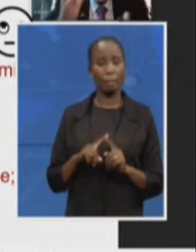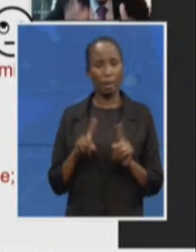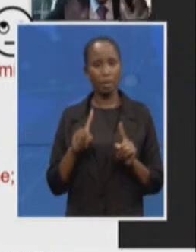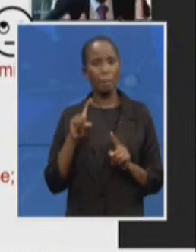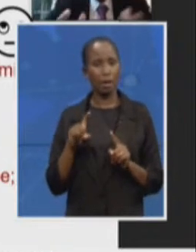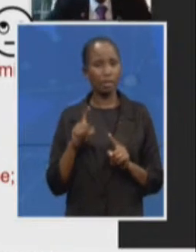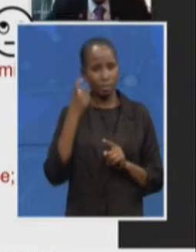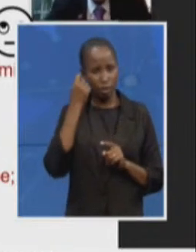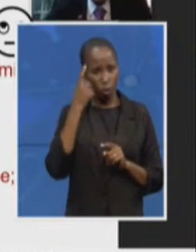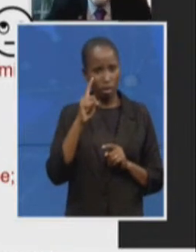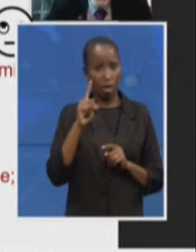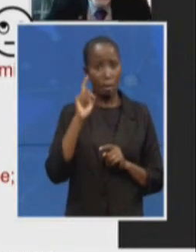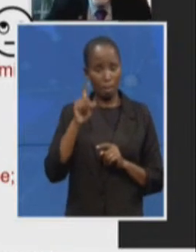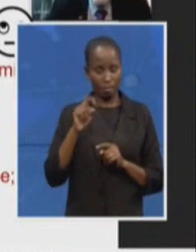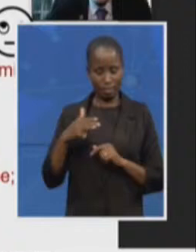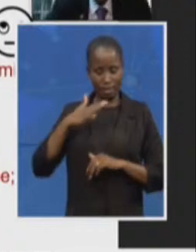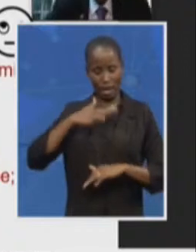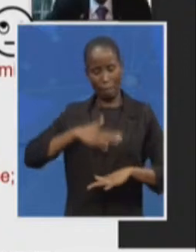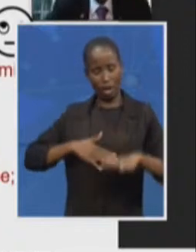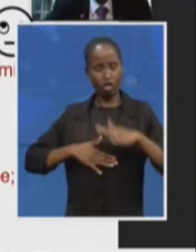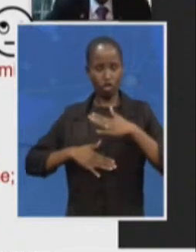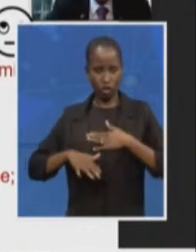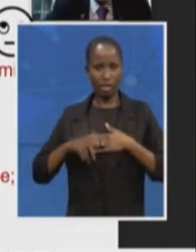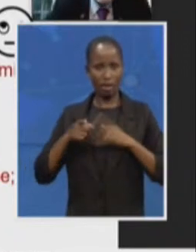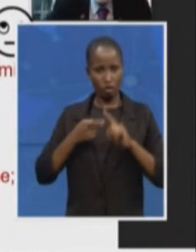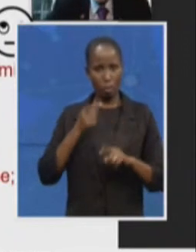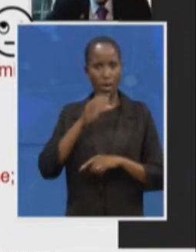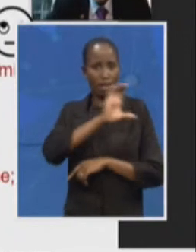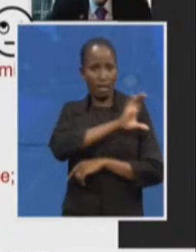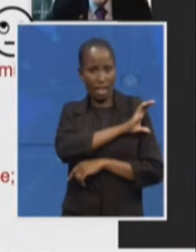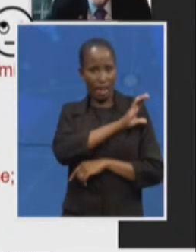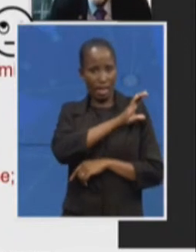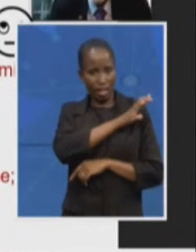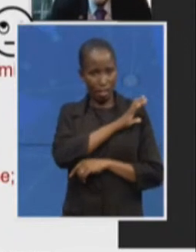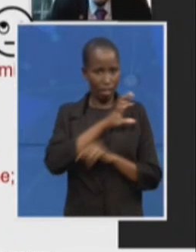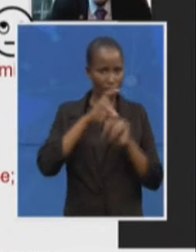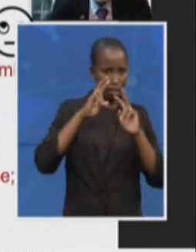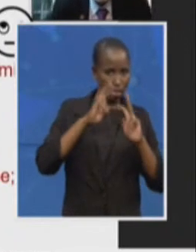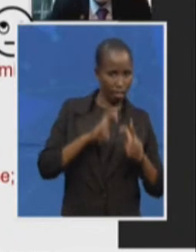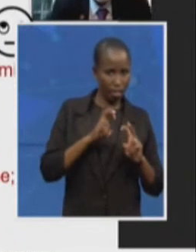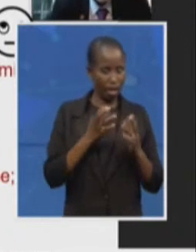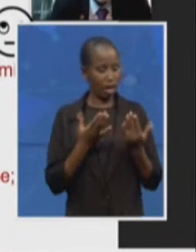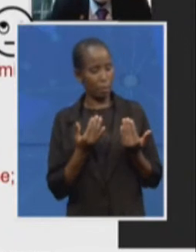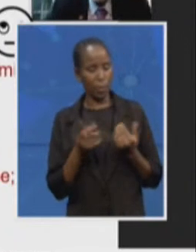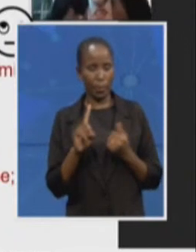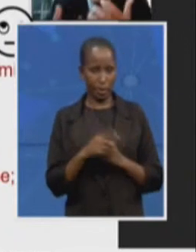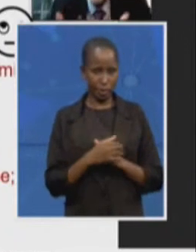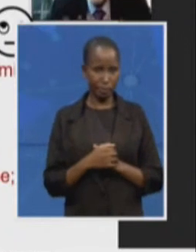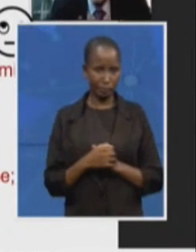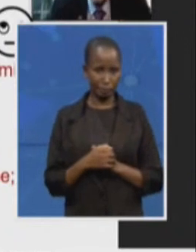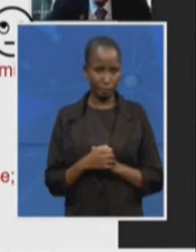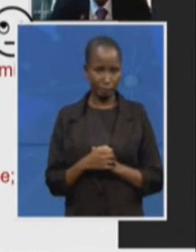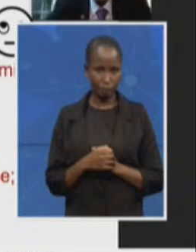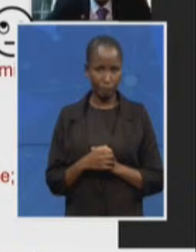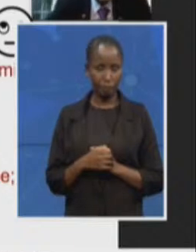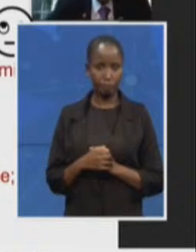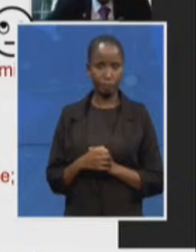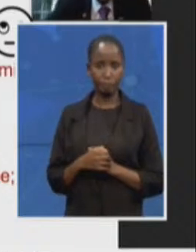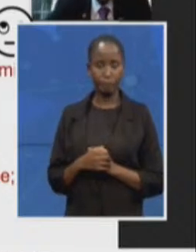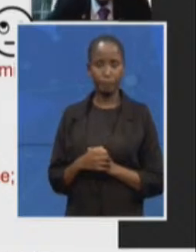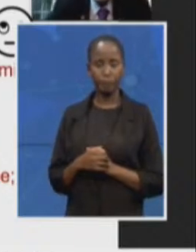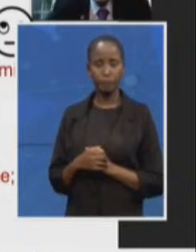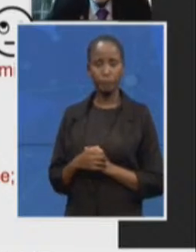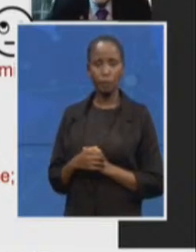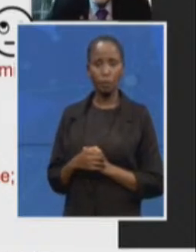in terms of their severity and what we are seeing. What we are seeing is anecdotal information suggests similar